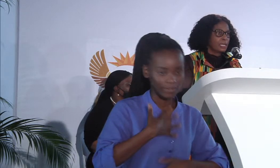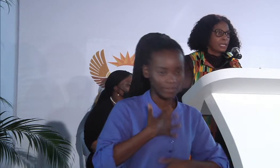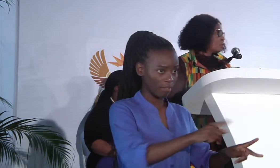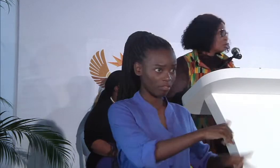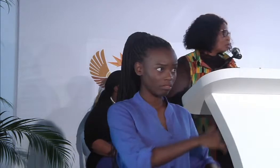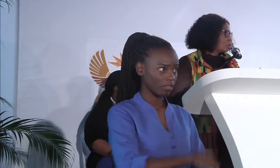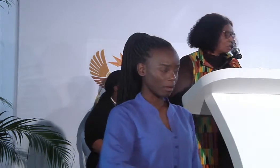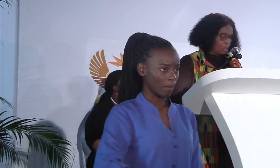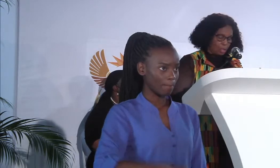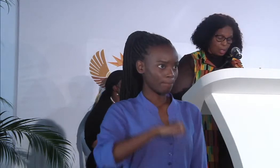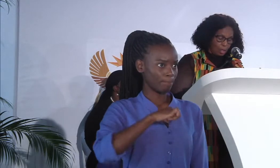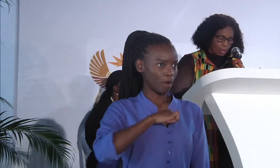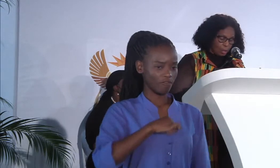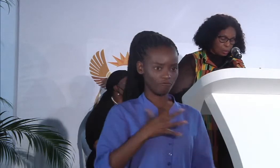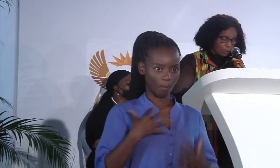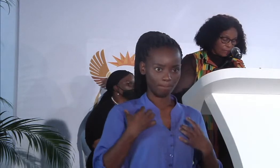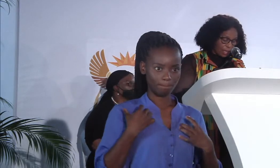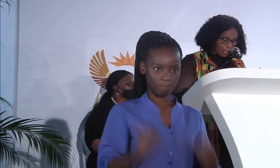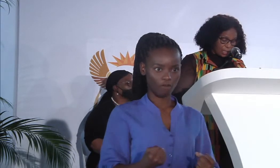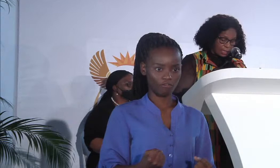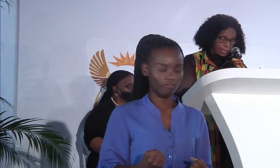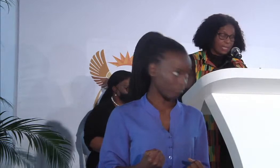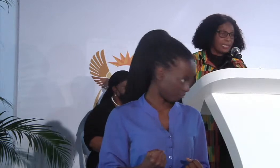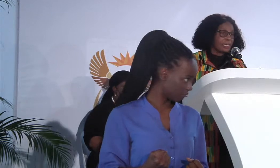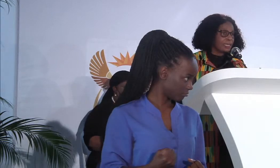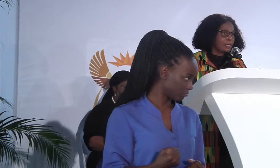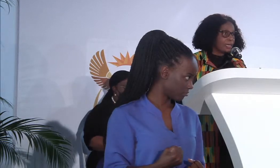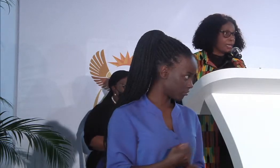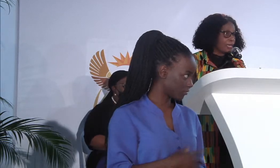person to give us